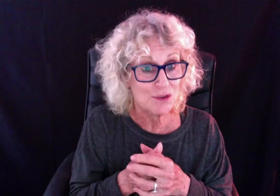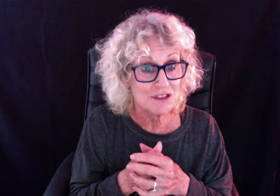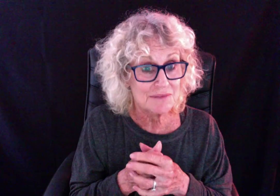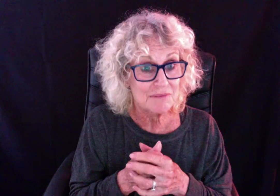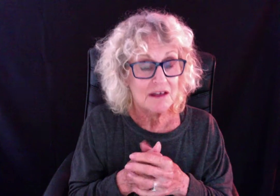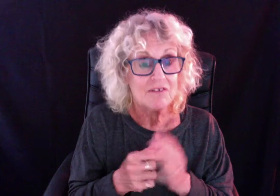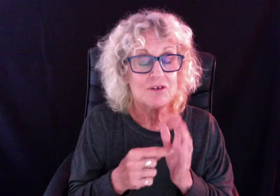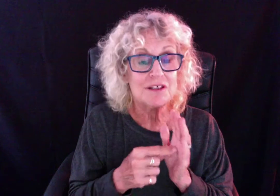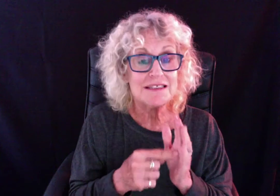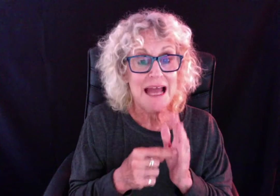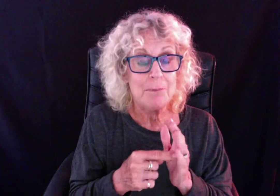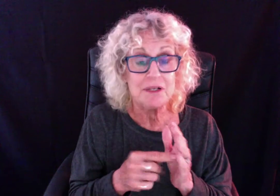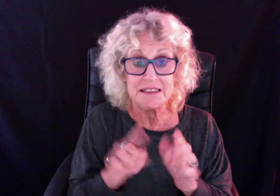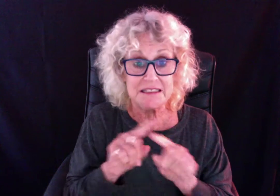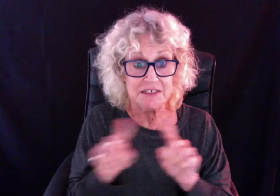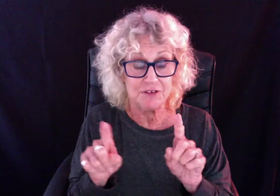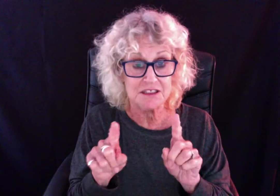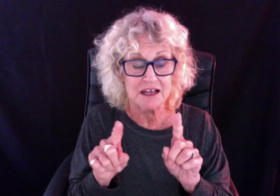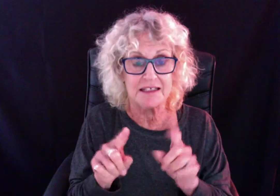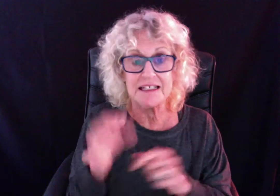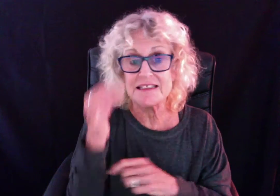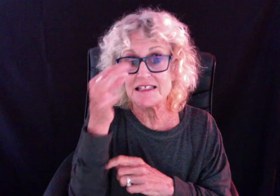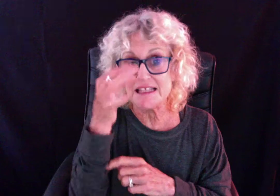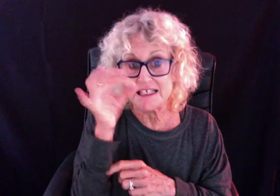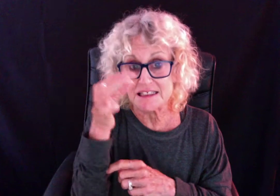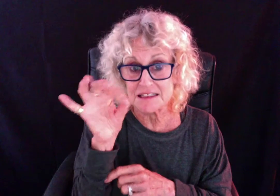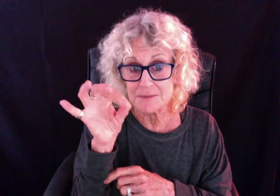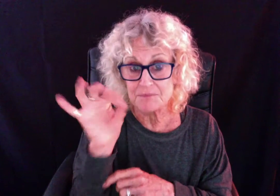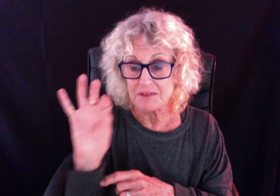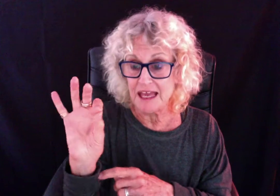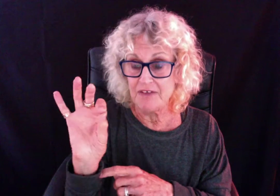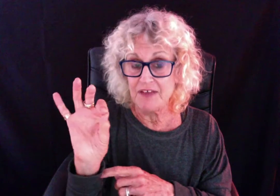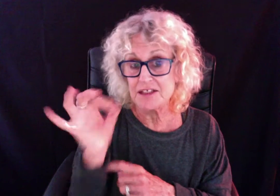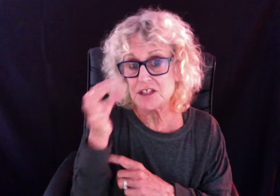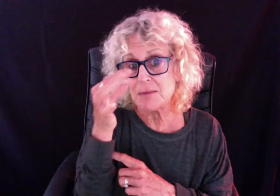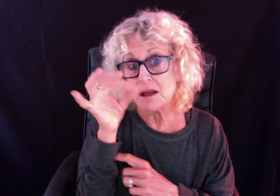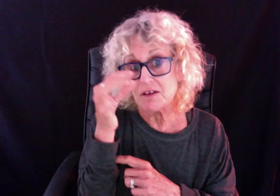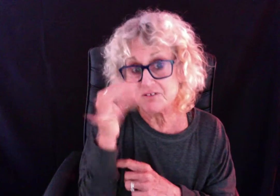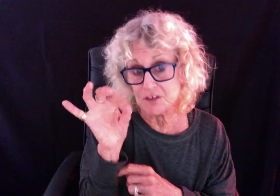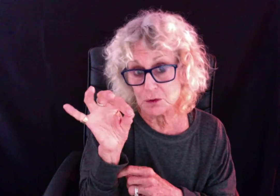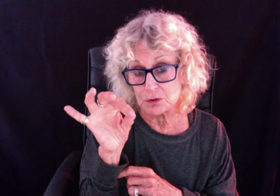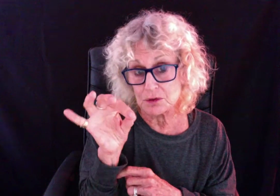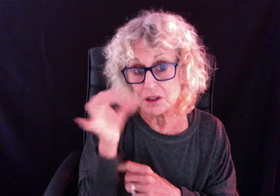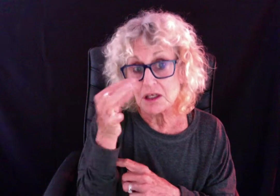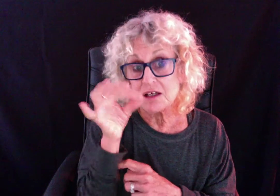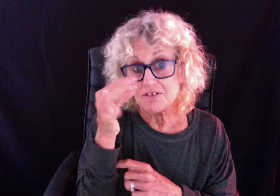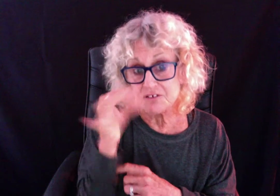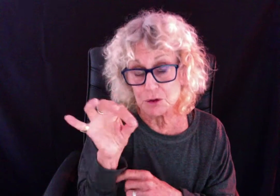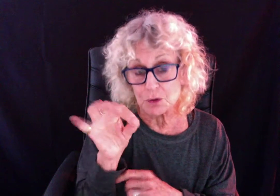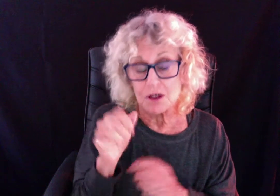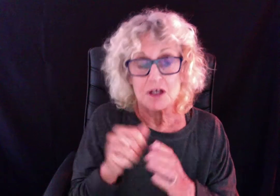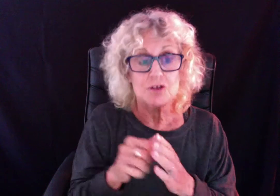close. For example, and it's a different sign, it's this F hand shape, few, few.